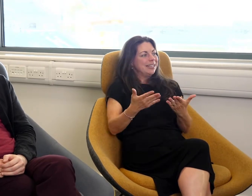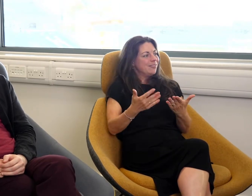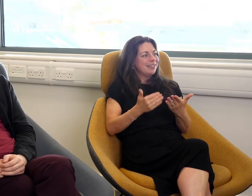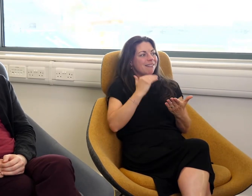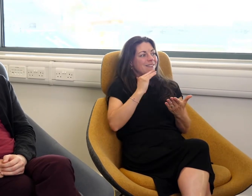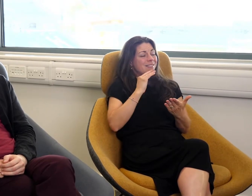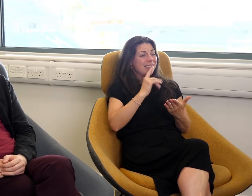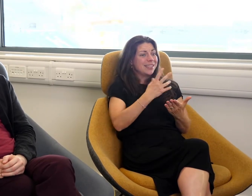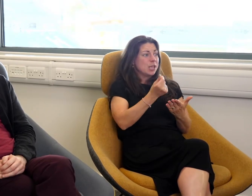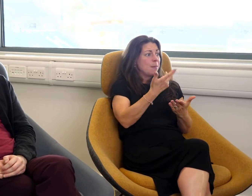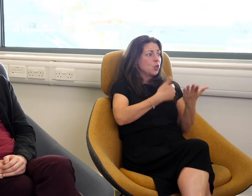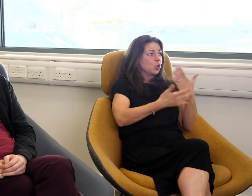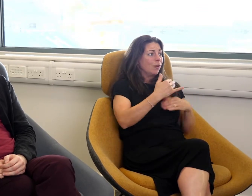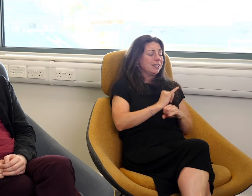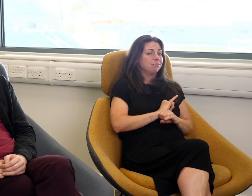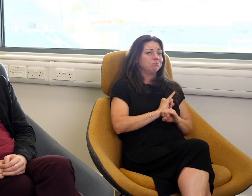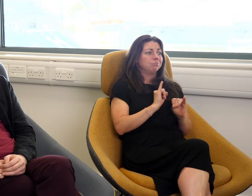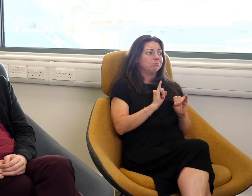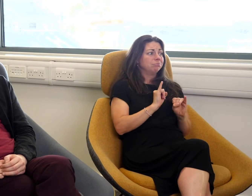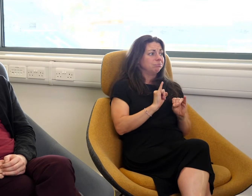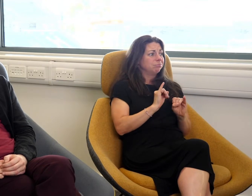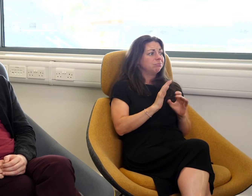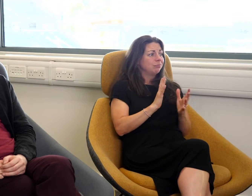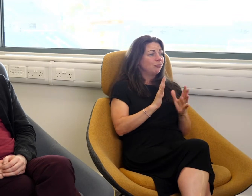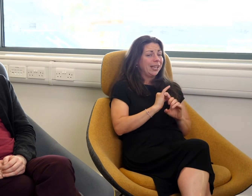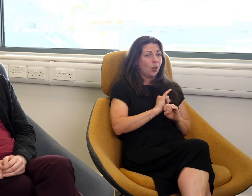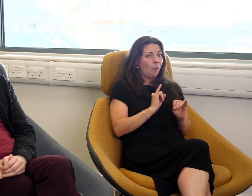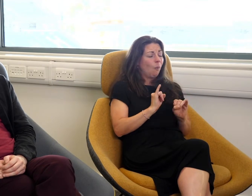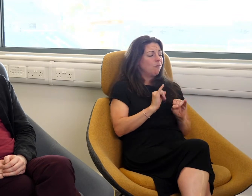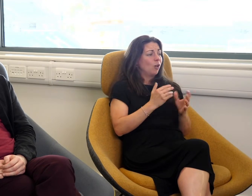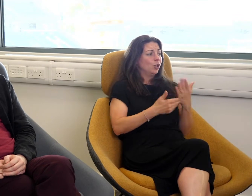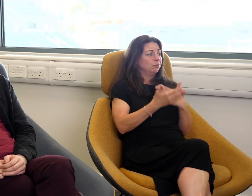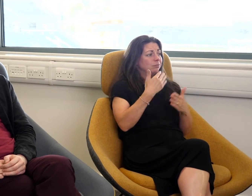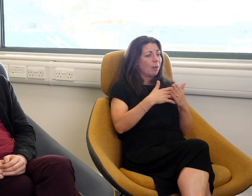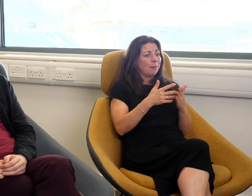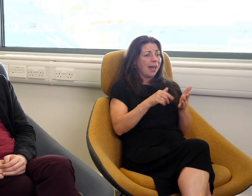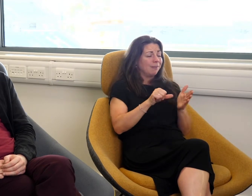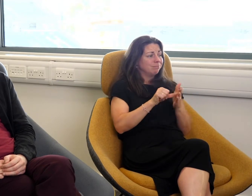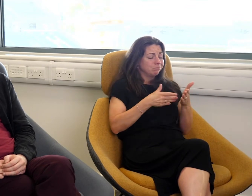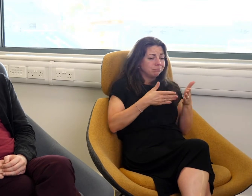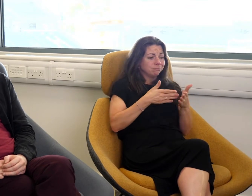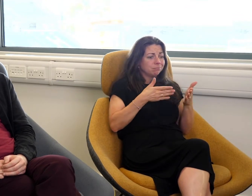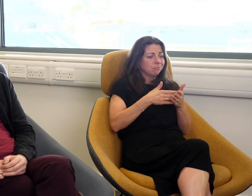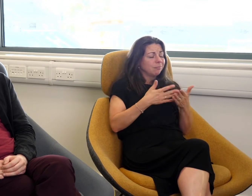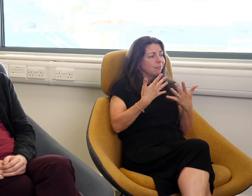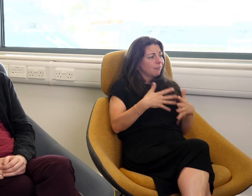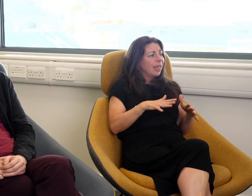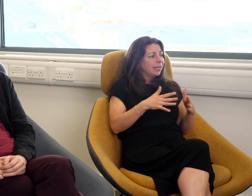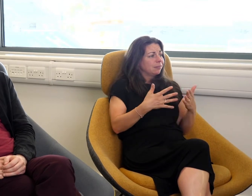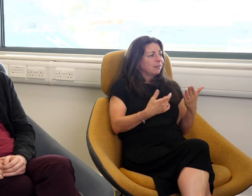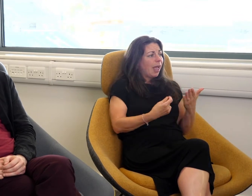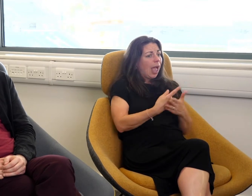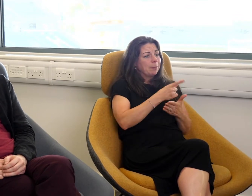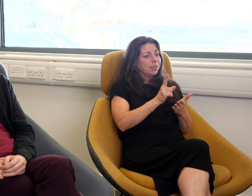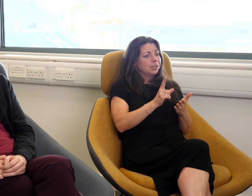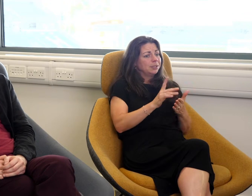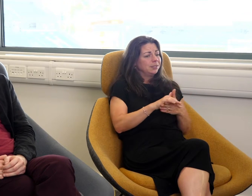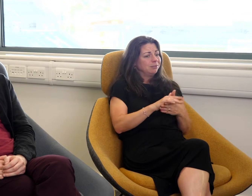telling me about issues that they had, that, you know, you really feel shouldn't be happening to